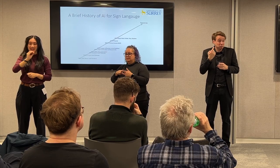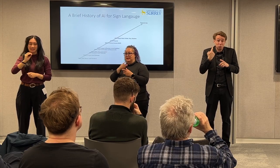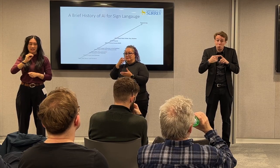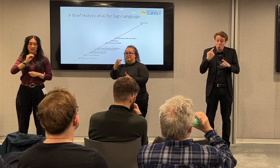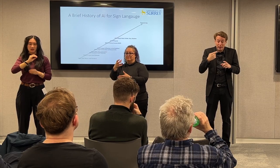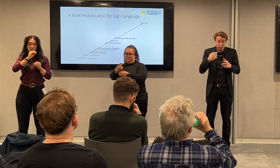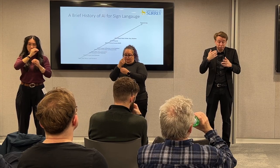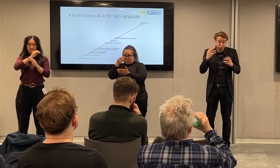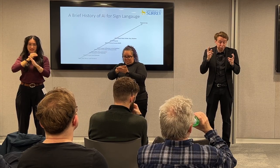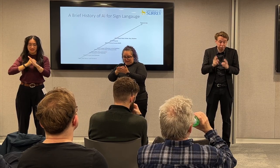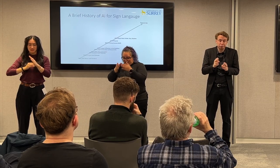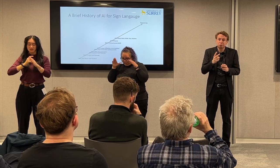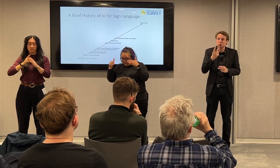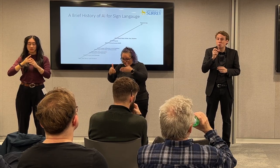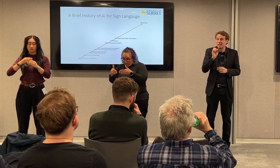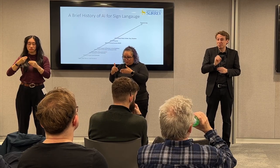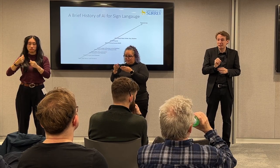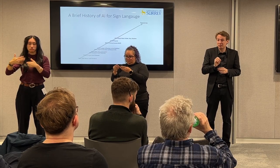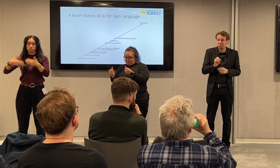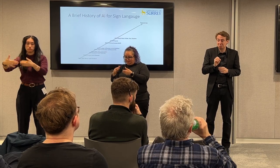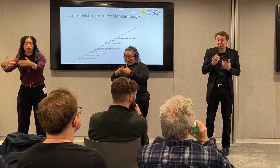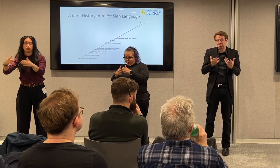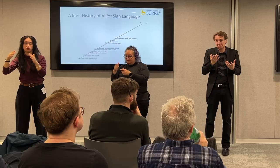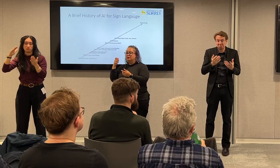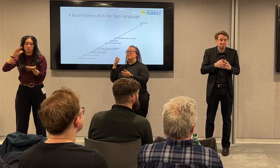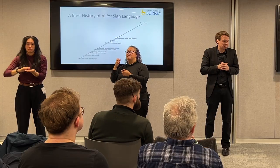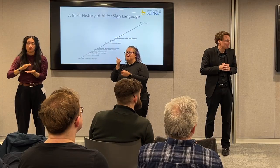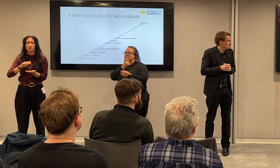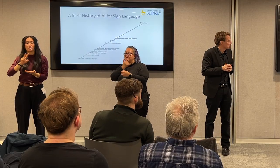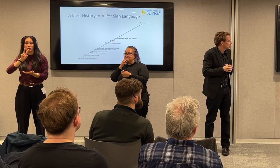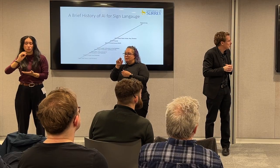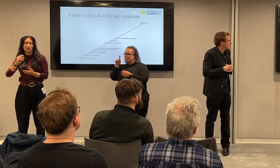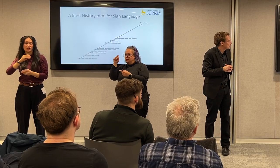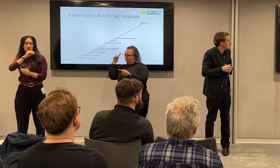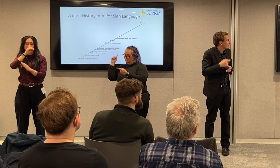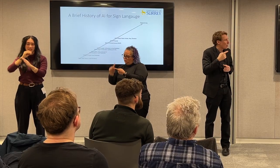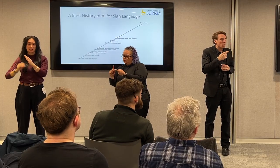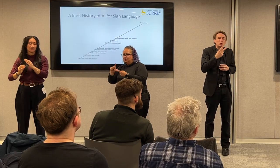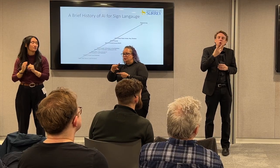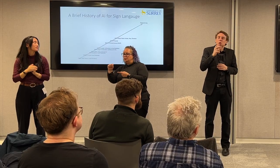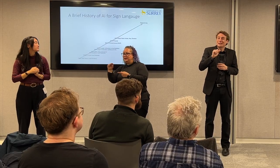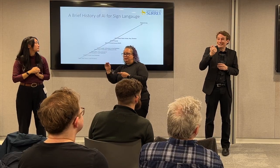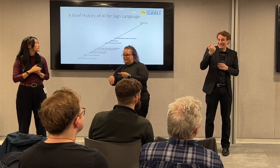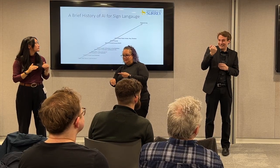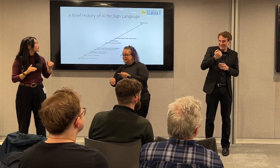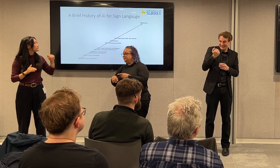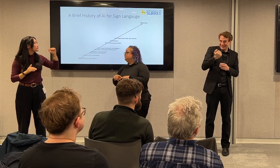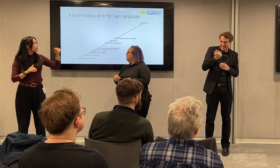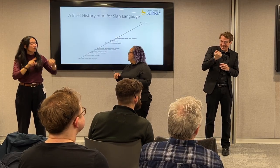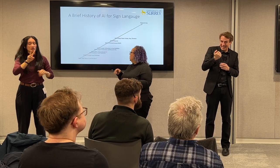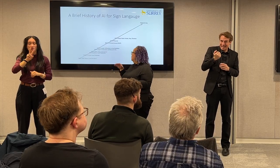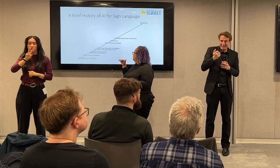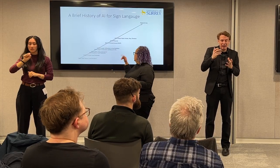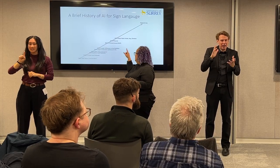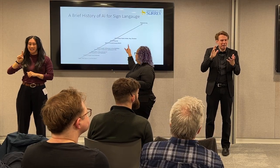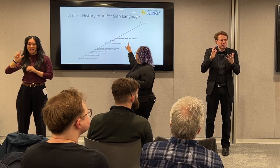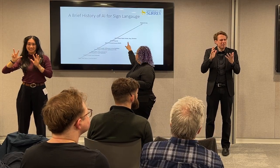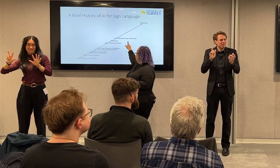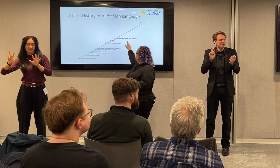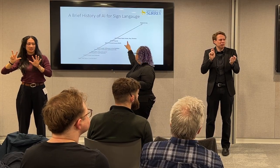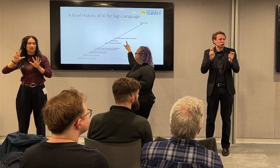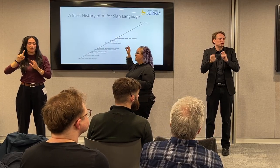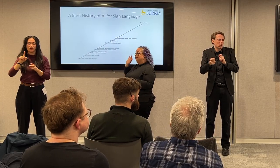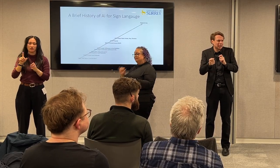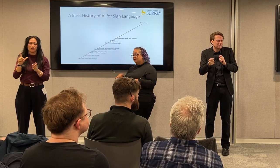there's also, I mean, Oscar's seen this slide before. 2016, I think this is a turning point because this paper combined both